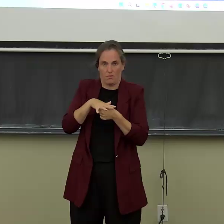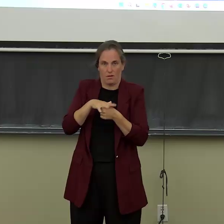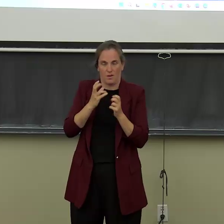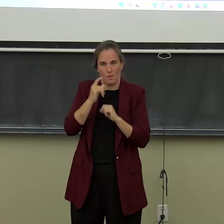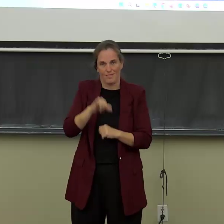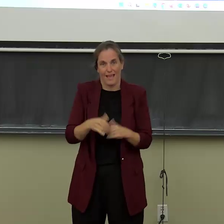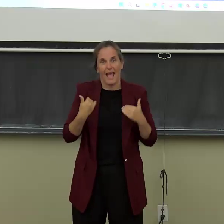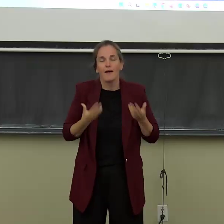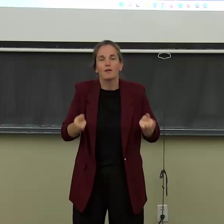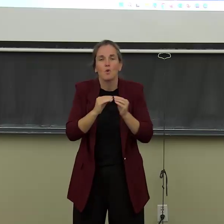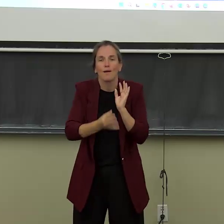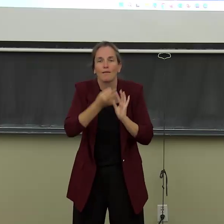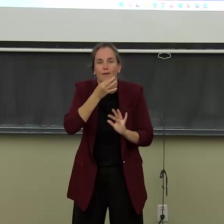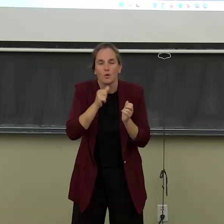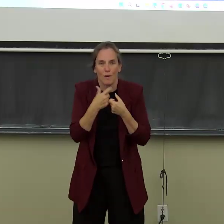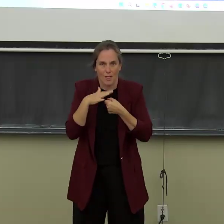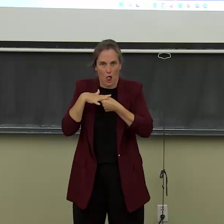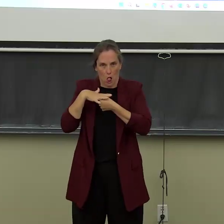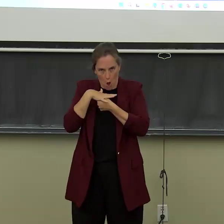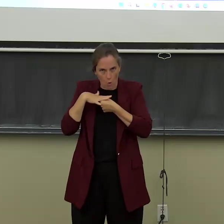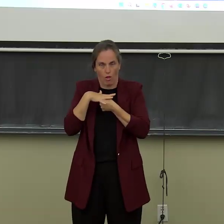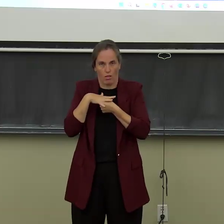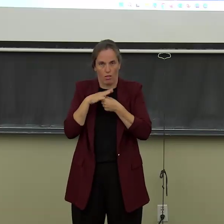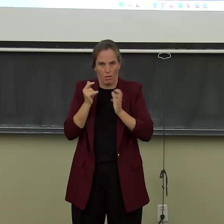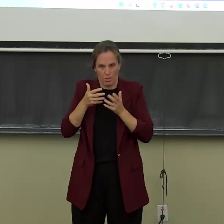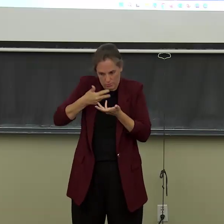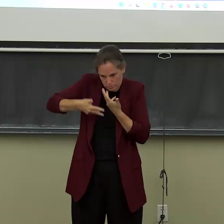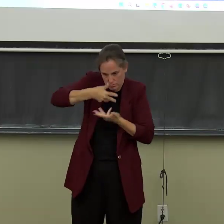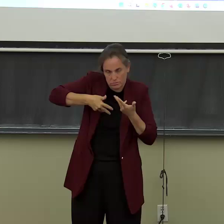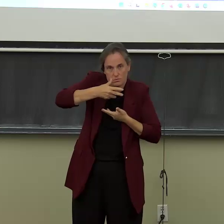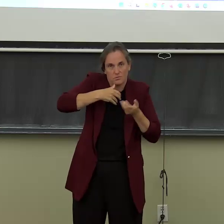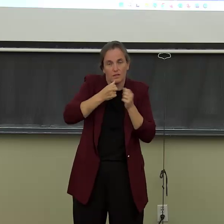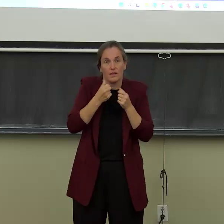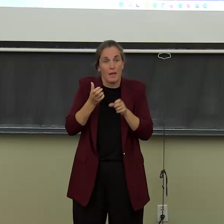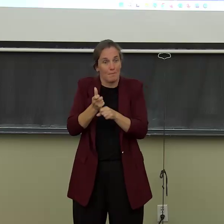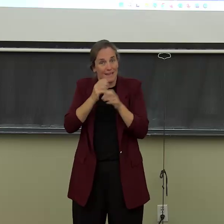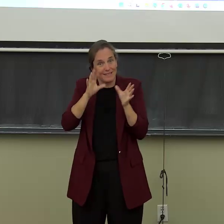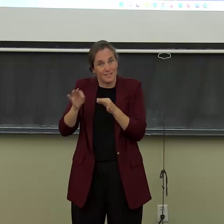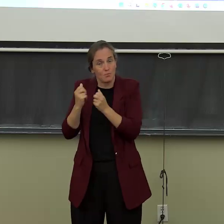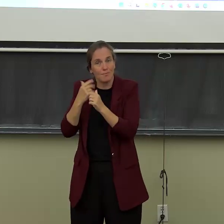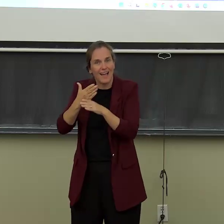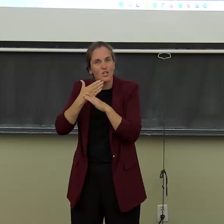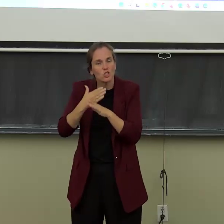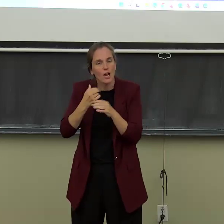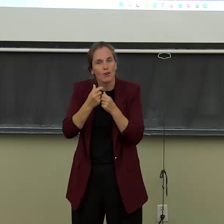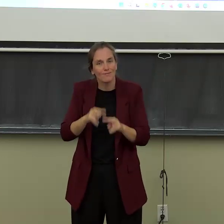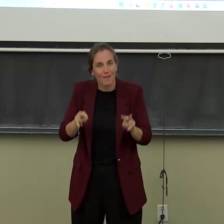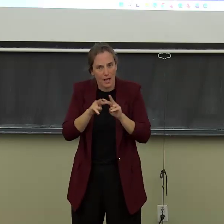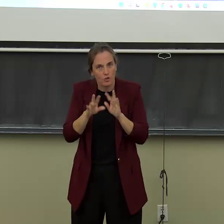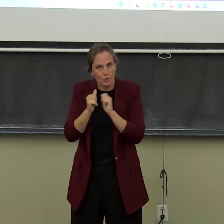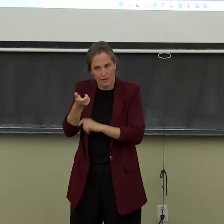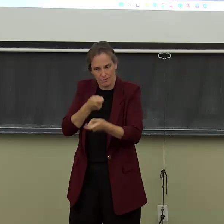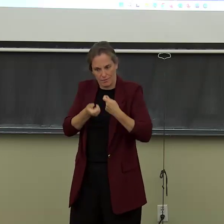lot more expertise around making decisions that come from shared values and pull on, I think what Yuta was speaking about,